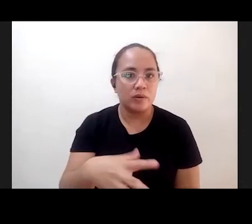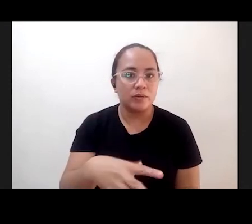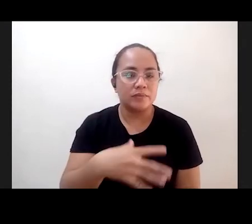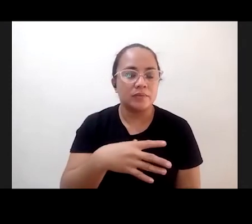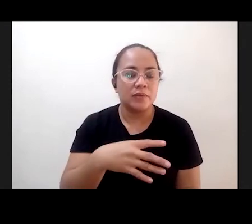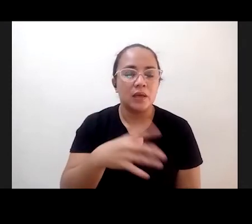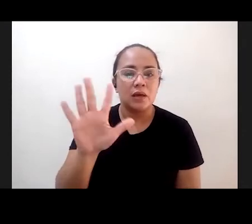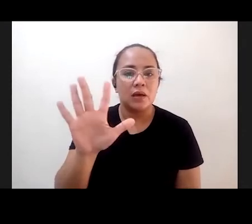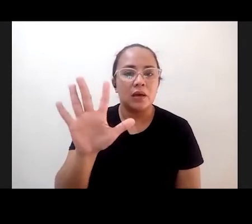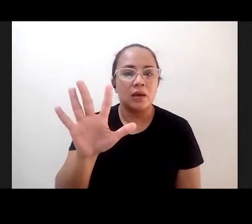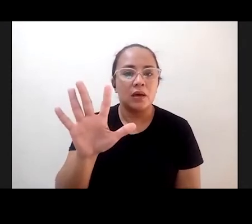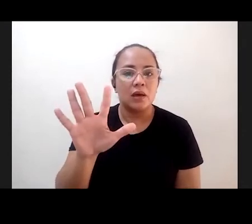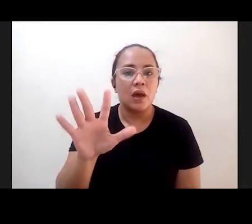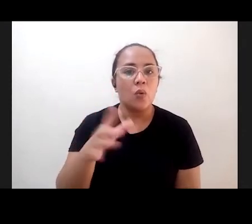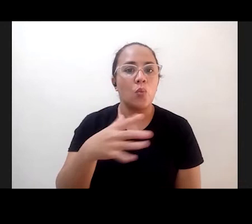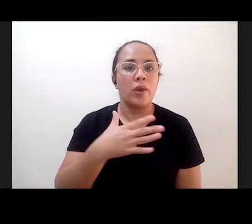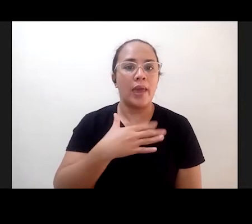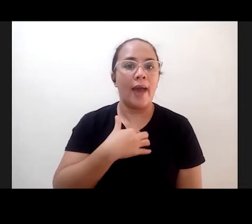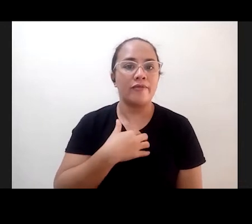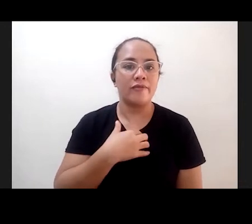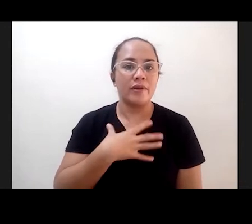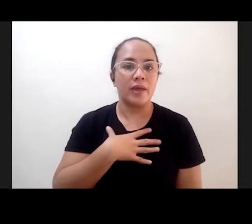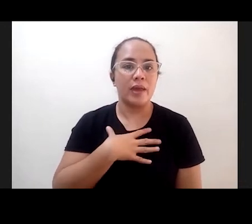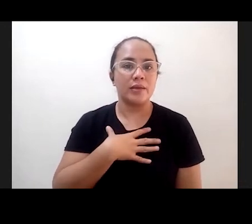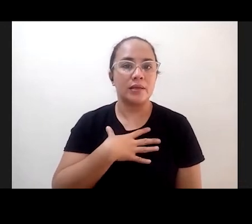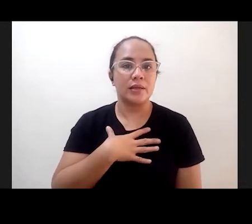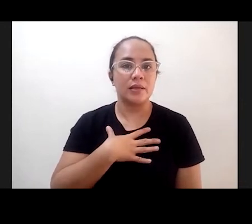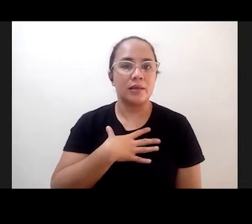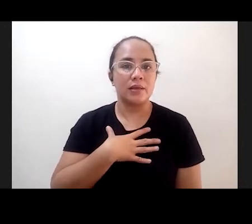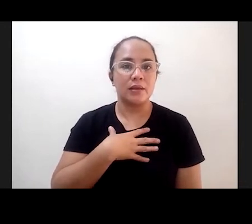sign, we have this sign in ASL,